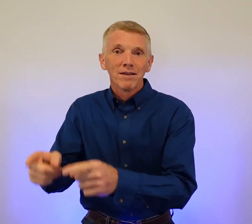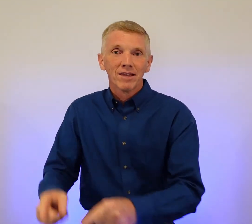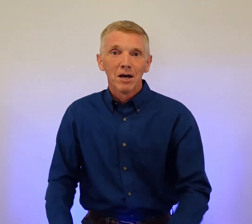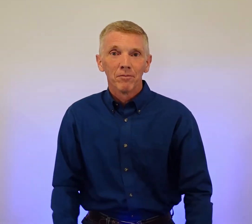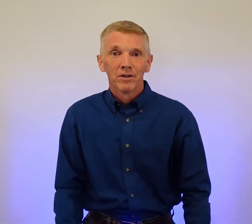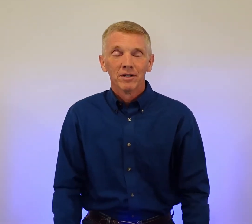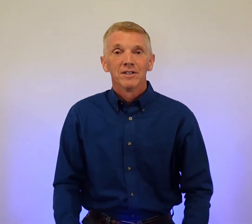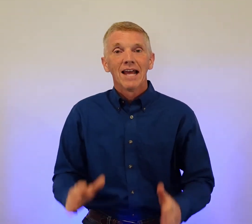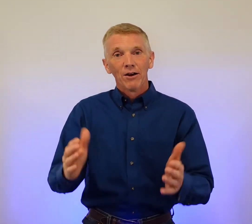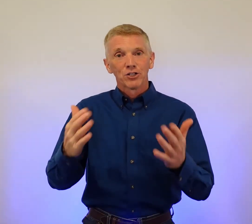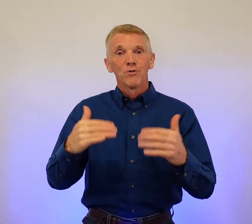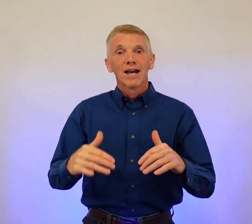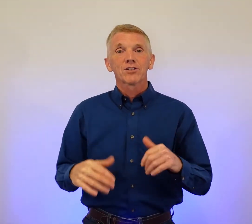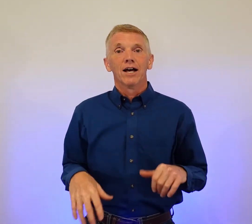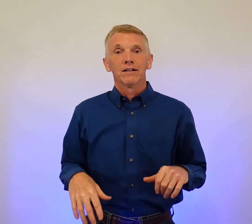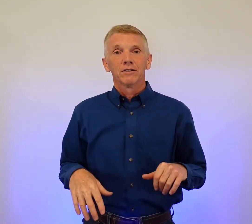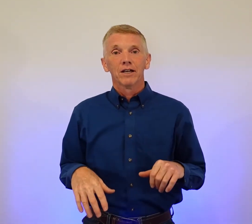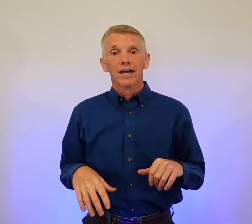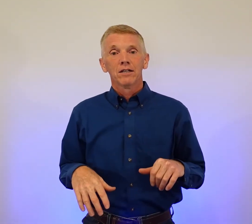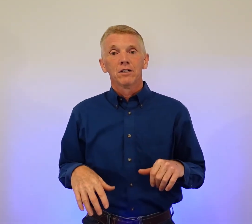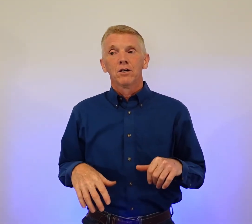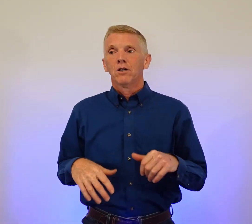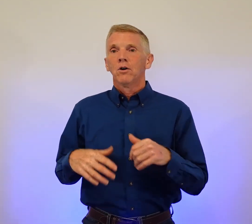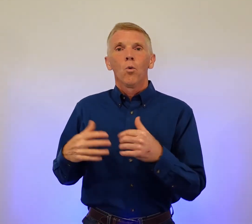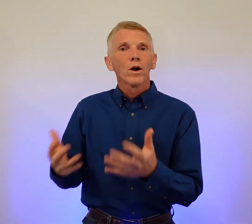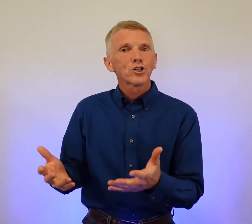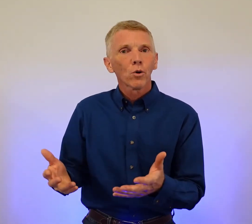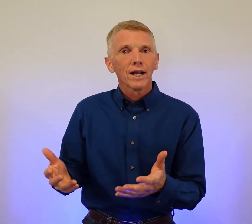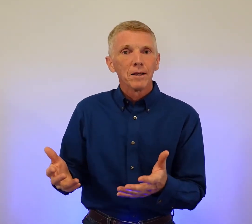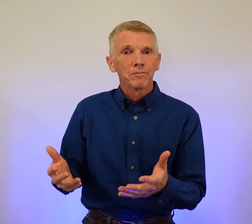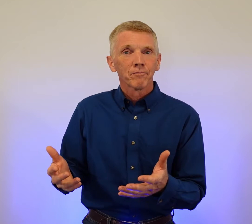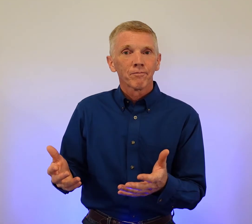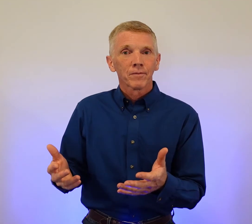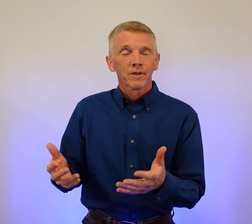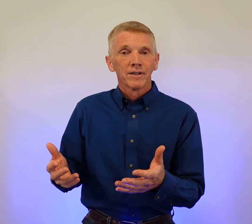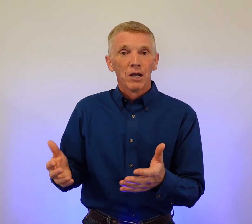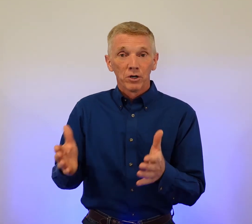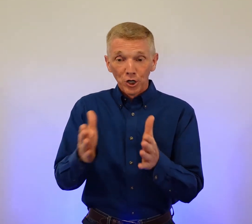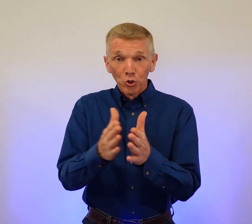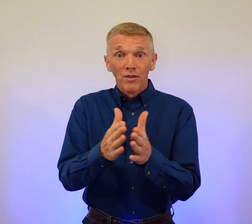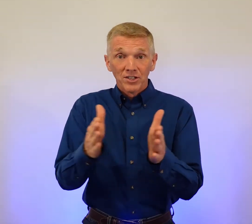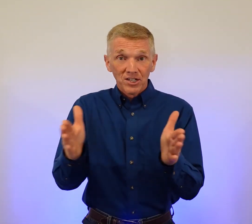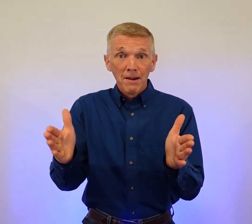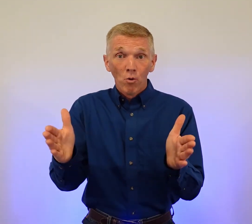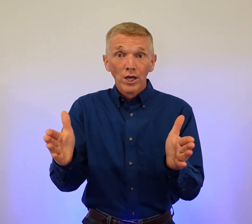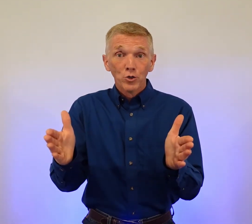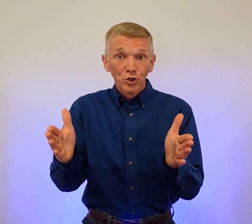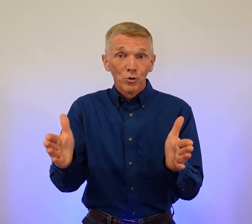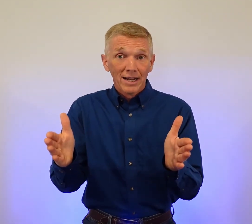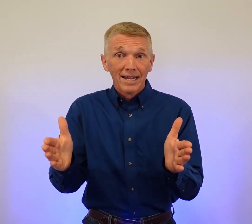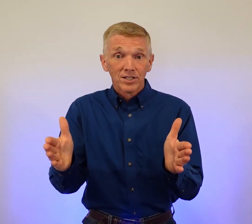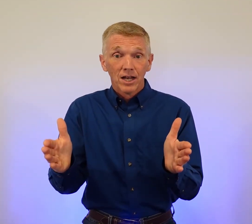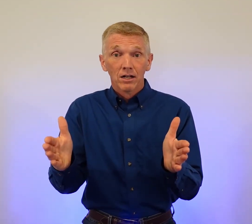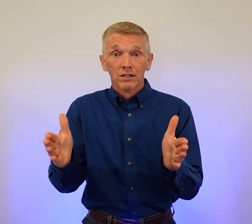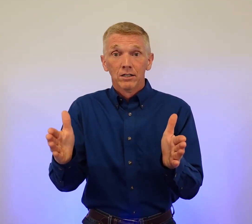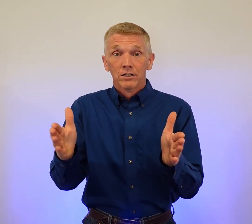them. Now, here's to the next line, okay? What's your name? And we're going to do it in the same way you should do it in ASL.